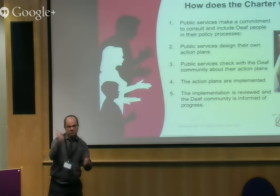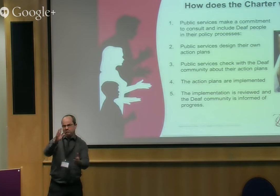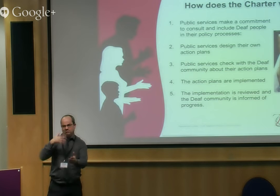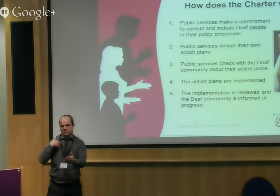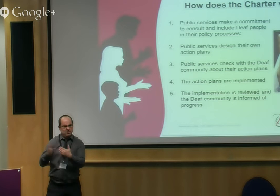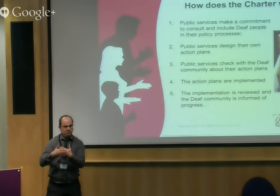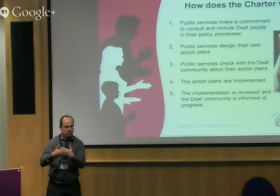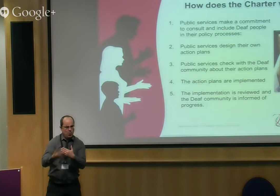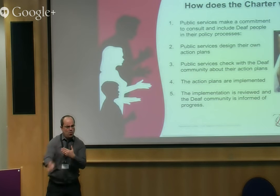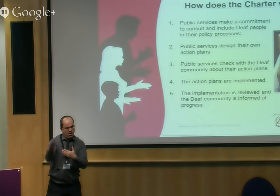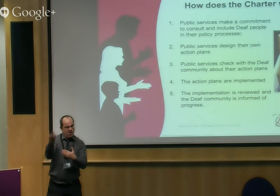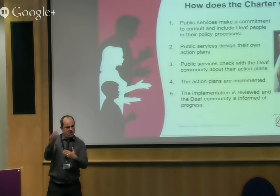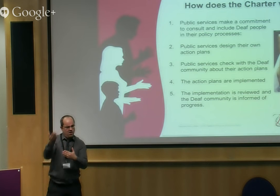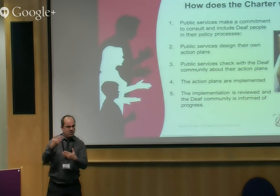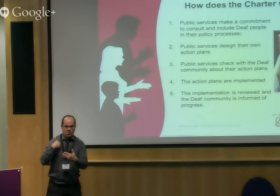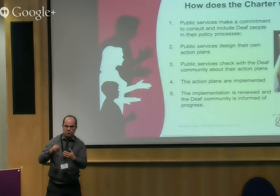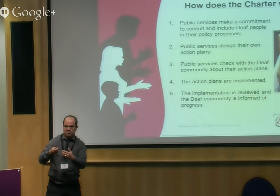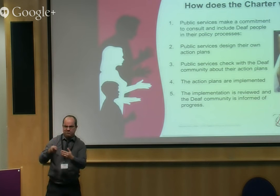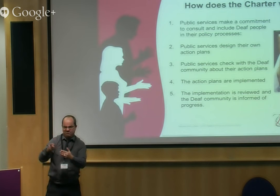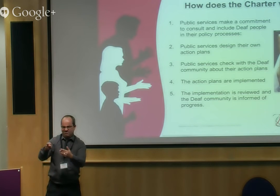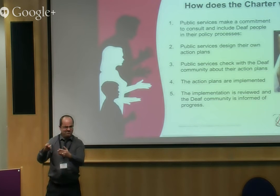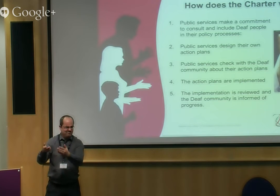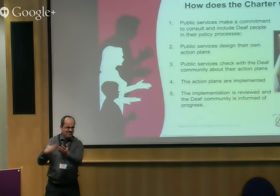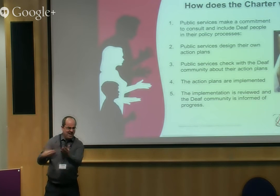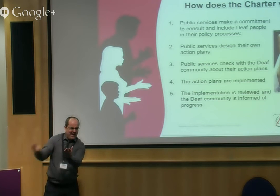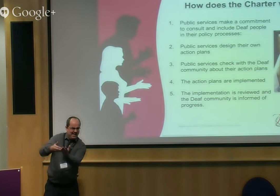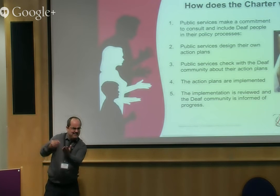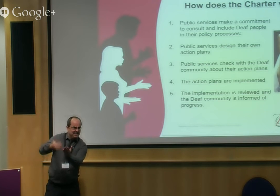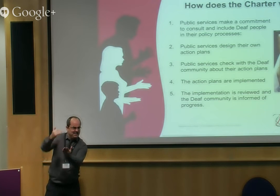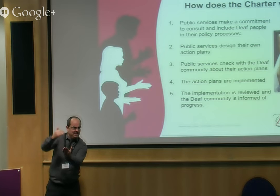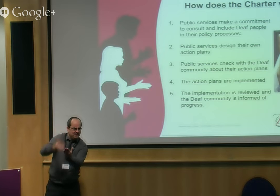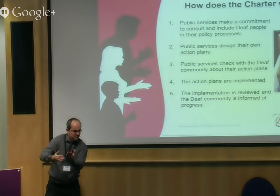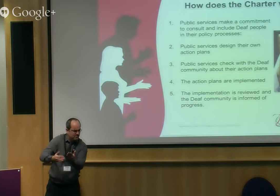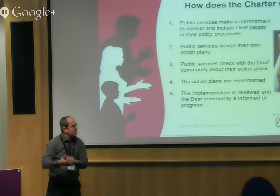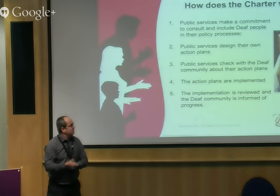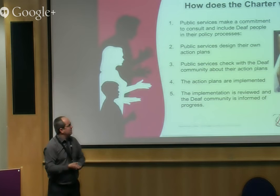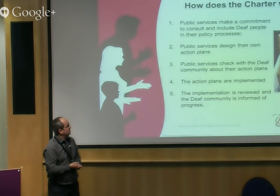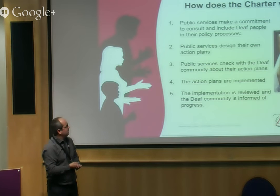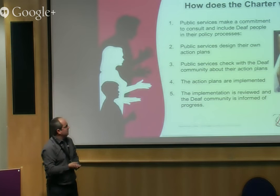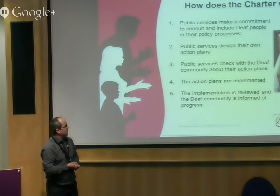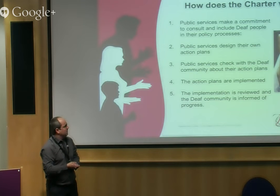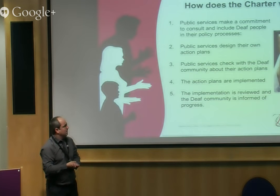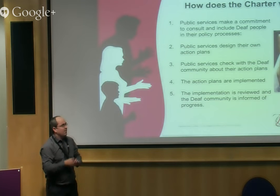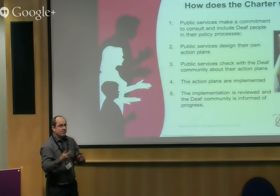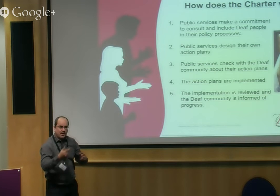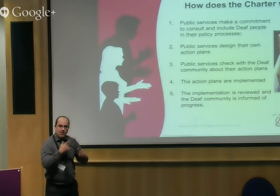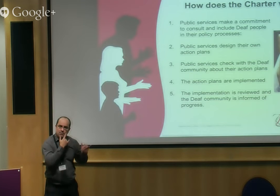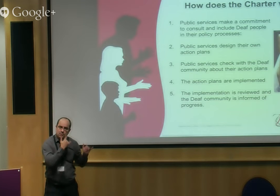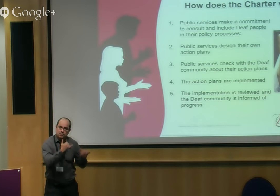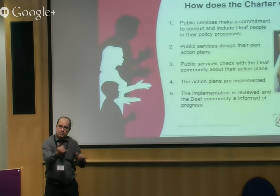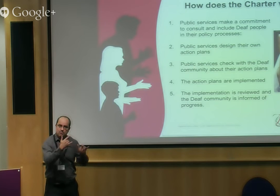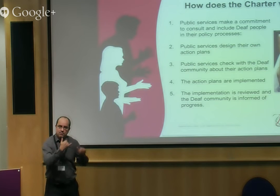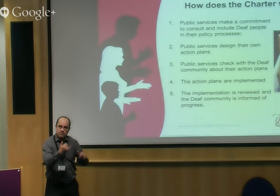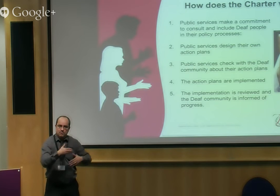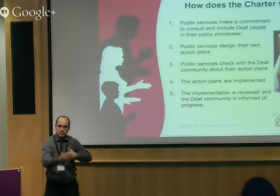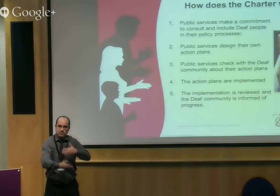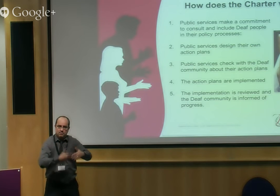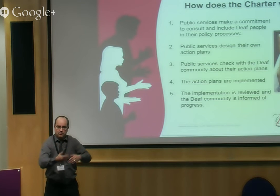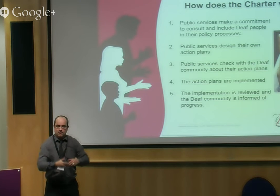deaf community, is this what you want? Has this met the needs that you asked for? And the deaf community can answer, no, we need more of this or less of